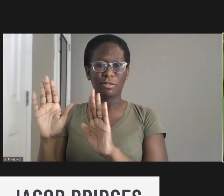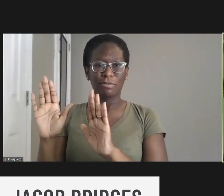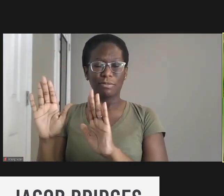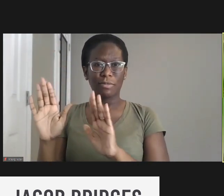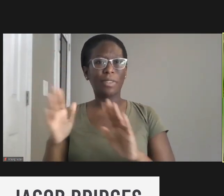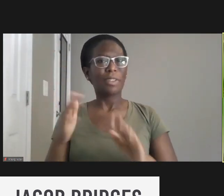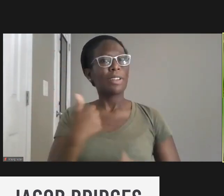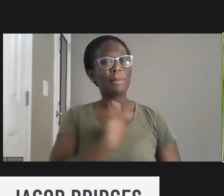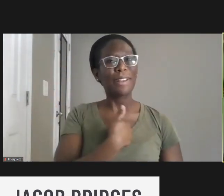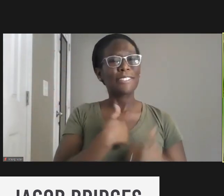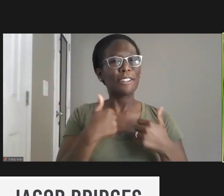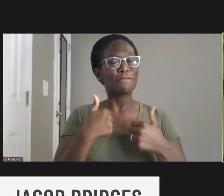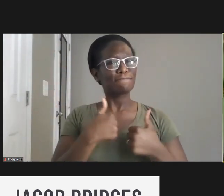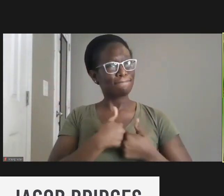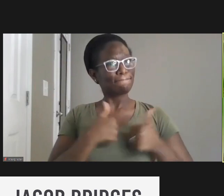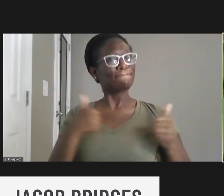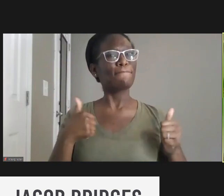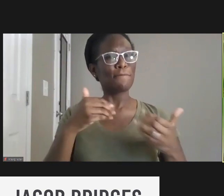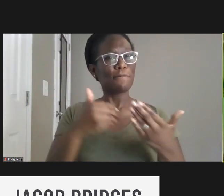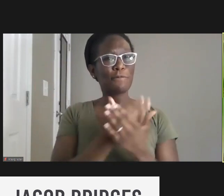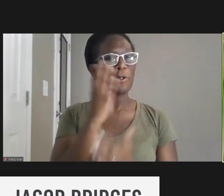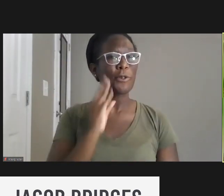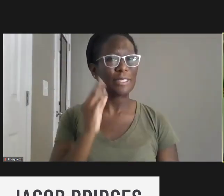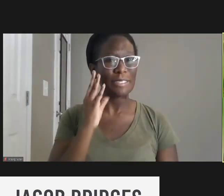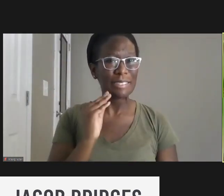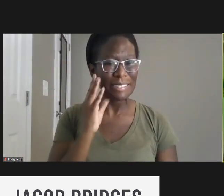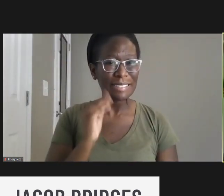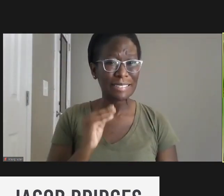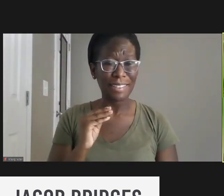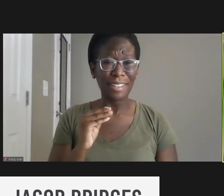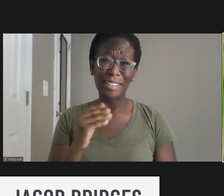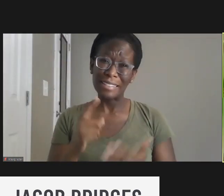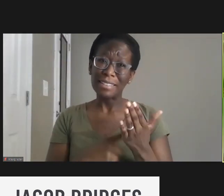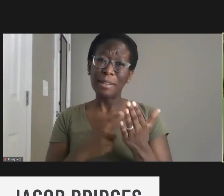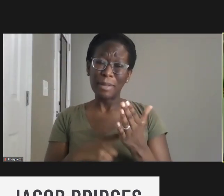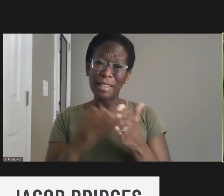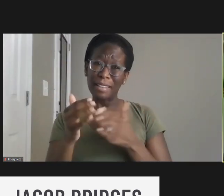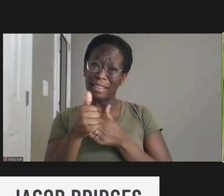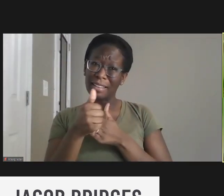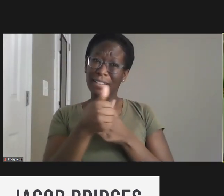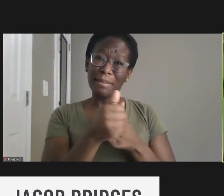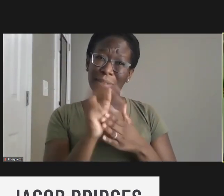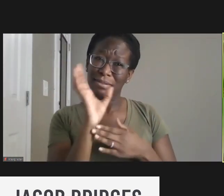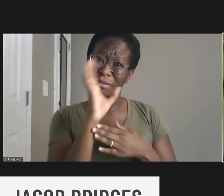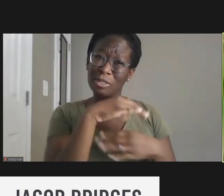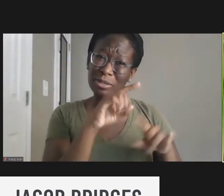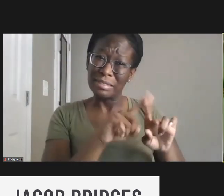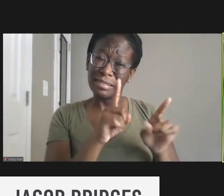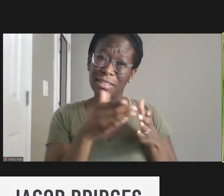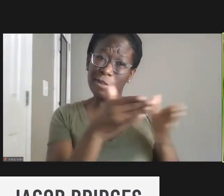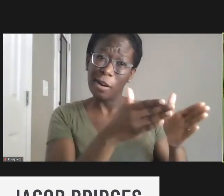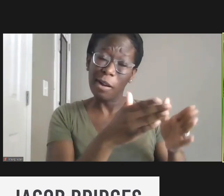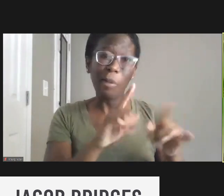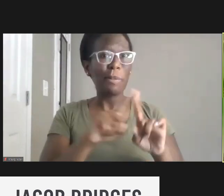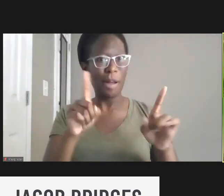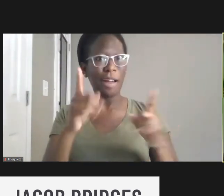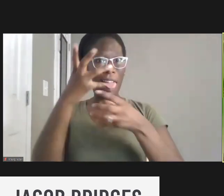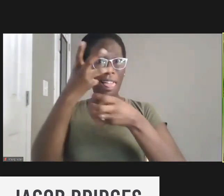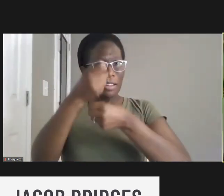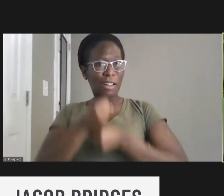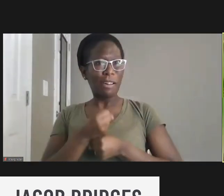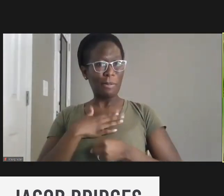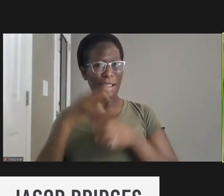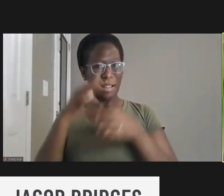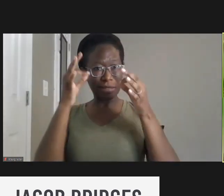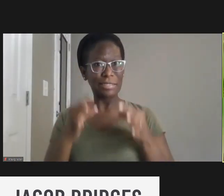to new experiences, even as they led me off the beaten path. But the confidence felt in my decision quickly